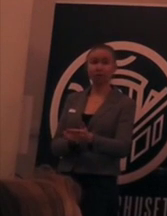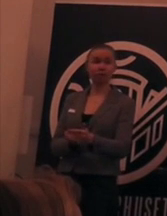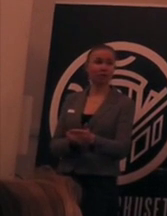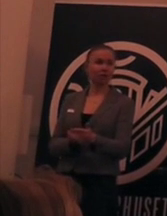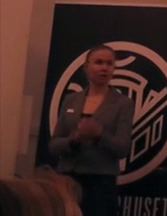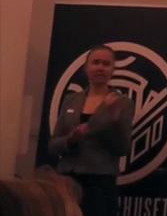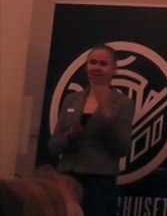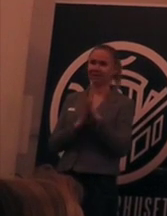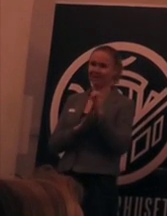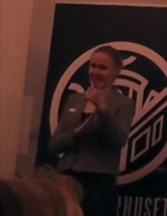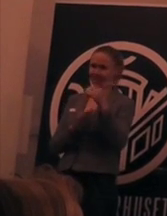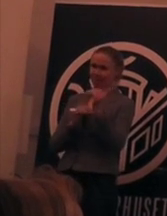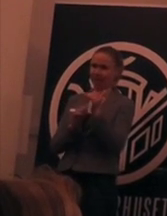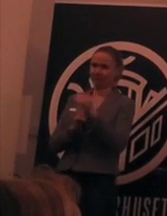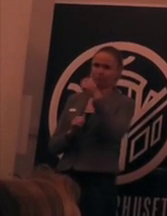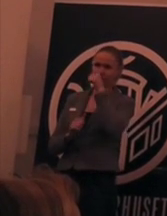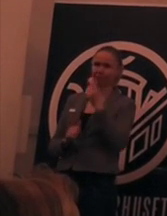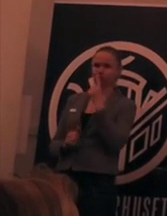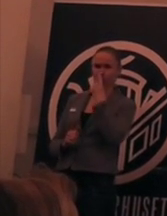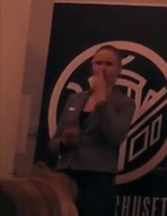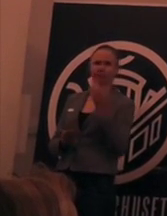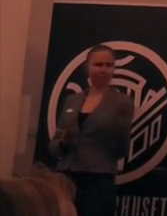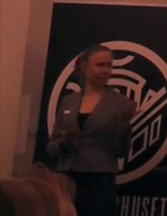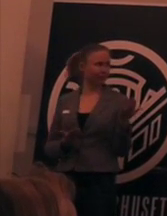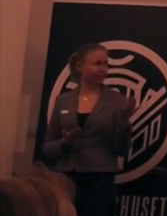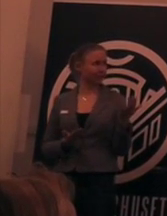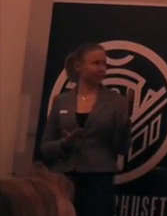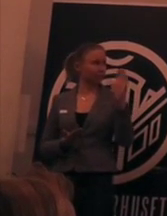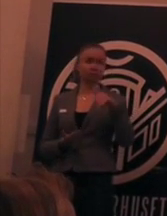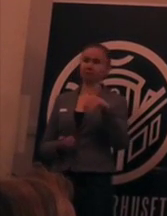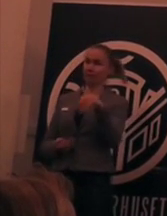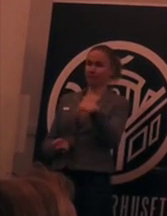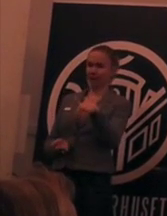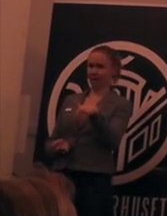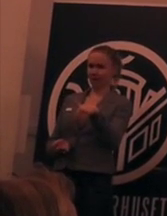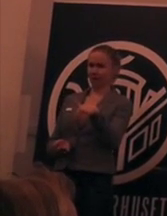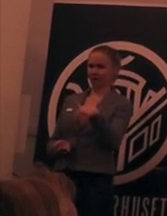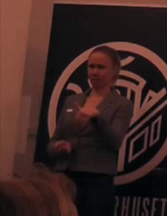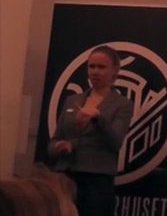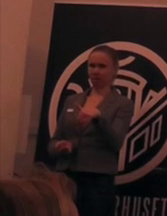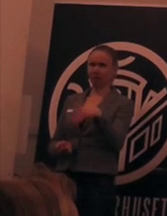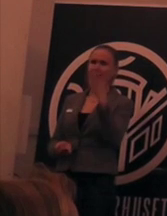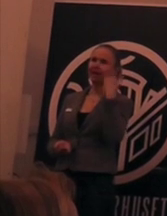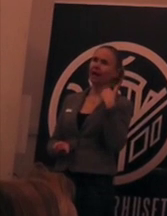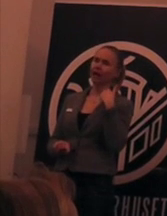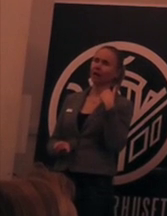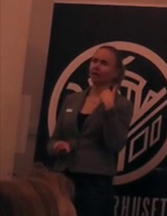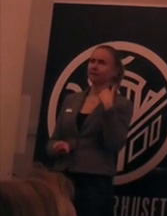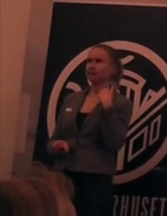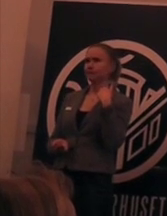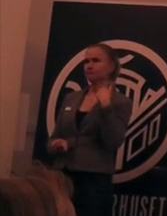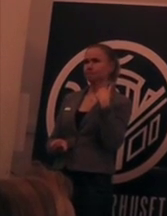this was one of the pictures that he was most proud of. This was Milan. This was when they were going to